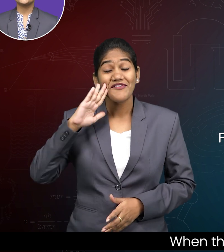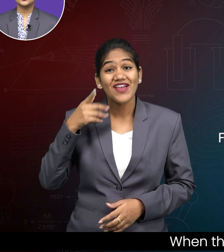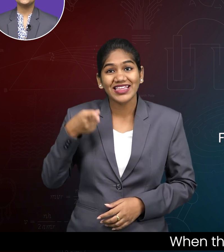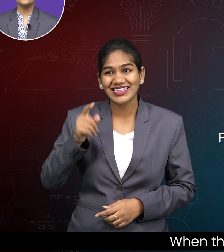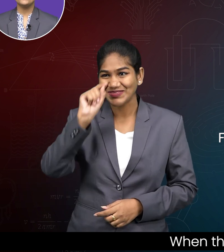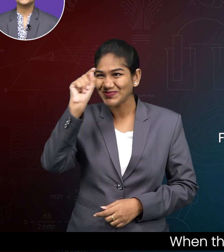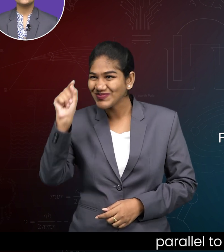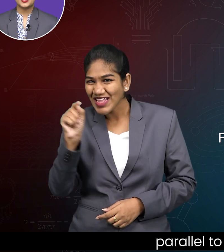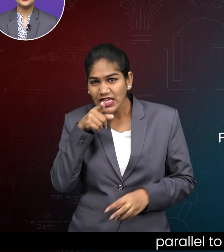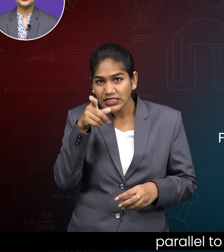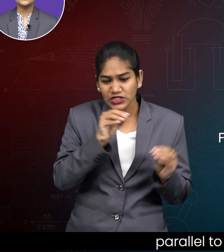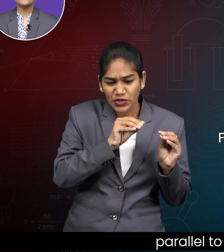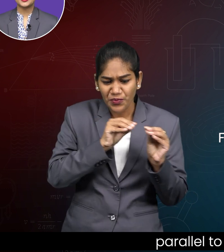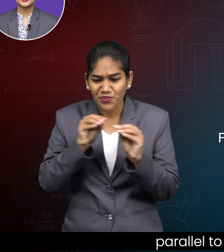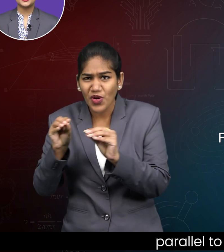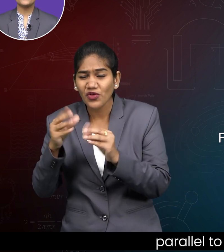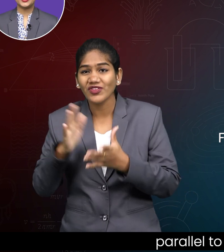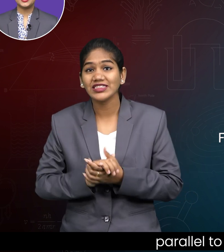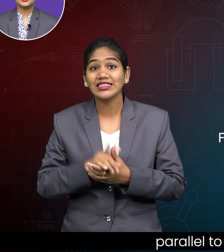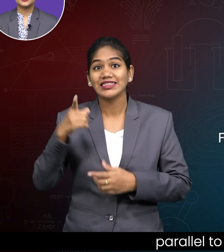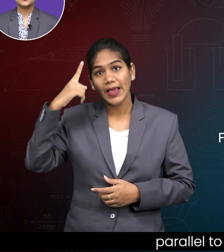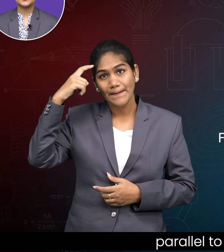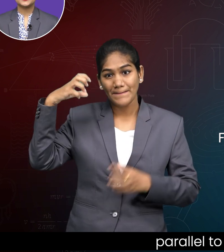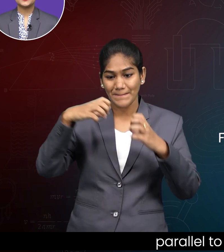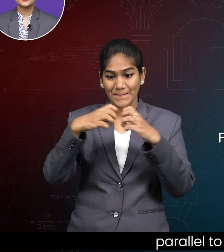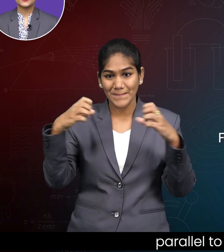When the charge moves parallel to the magnetic field,